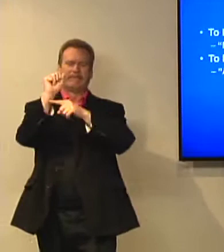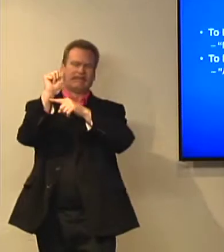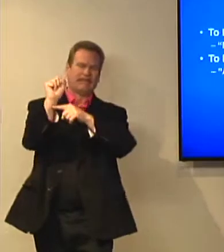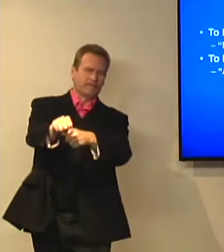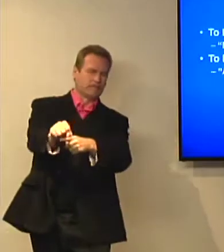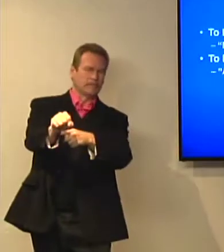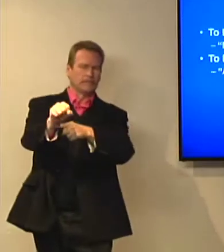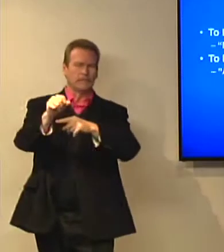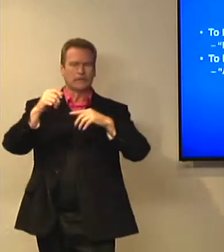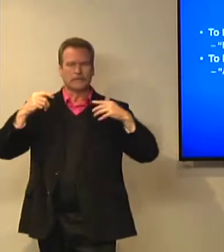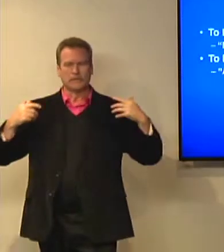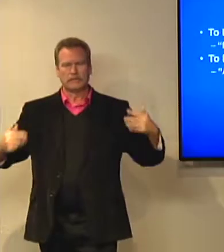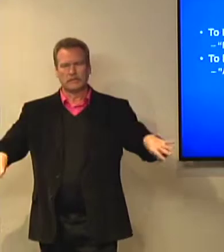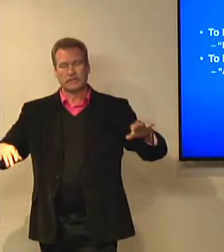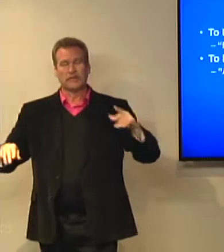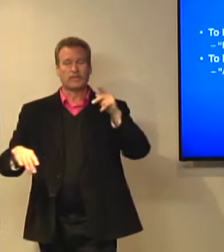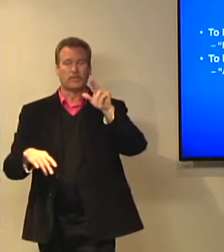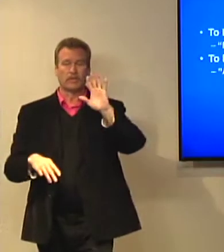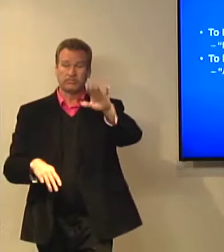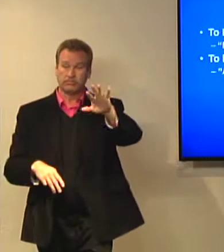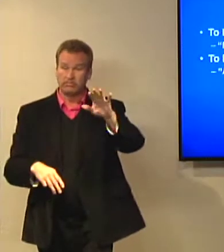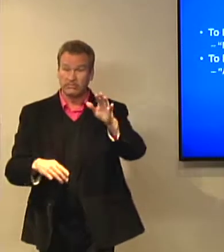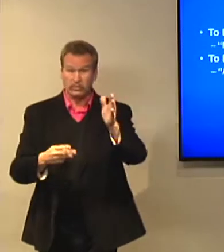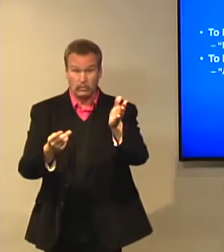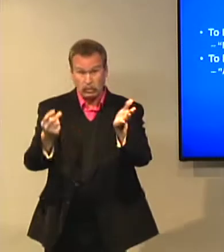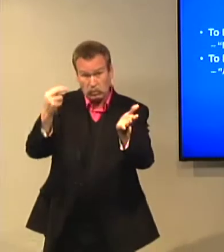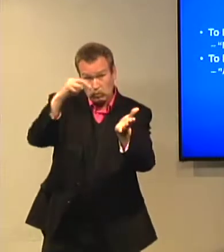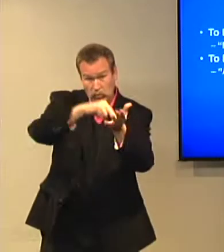This means that Jesus Christ rose from the dead. He had the victory.